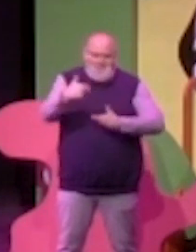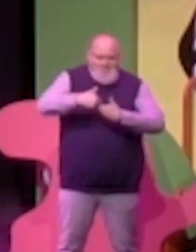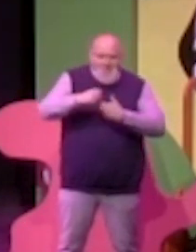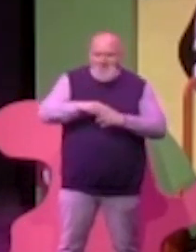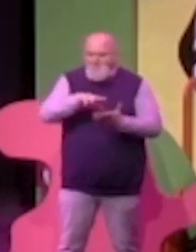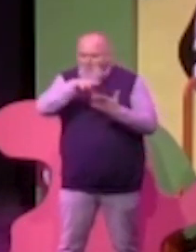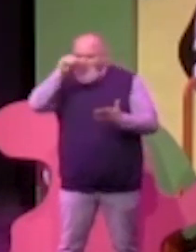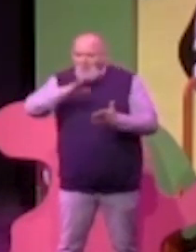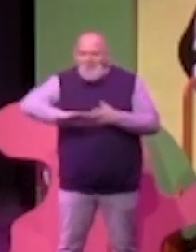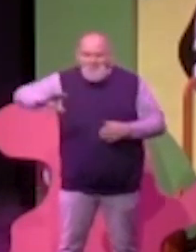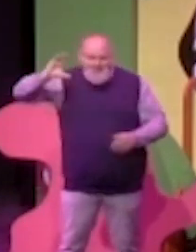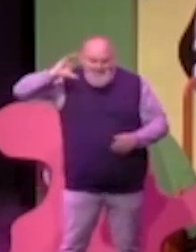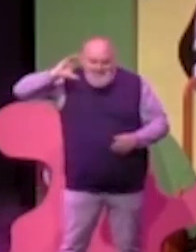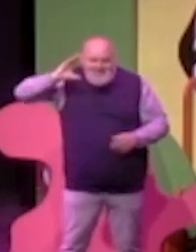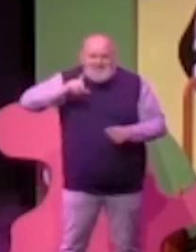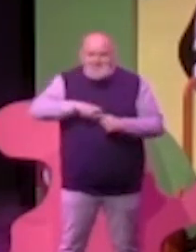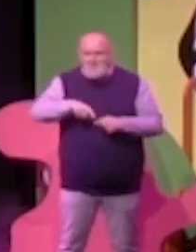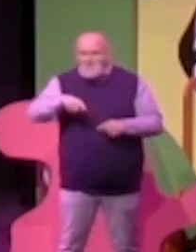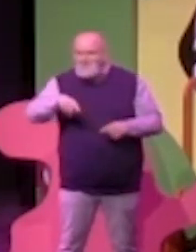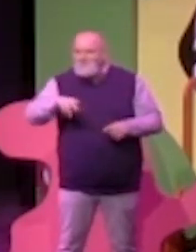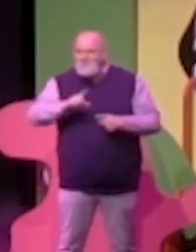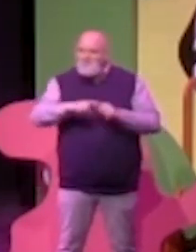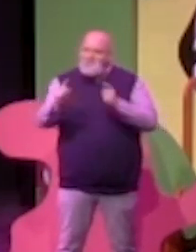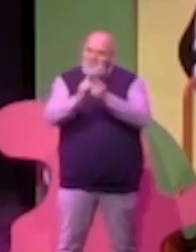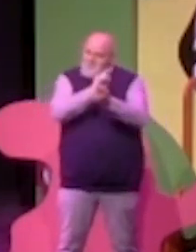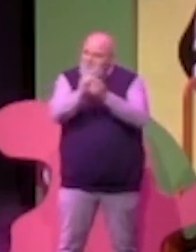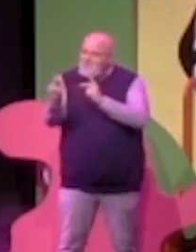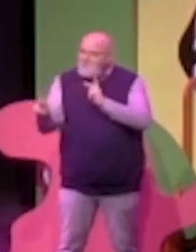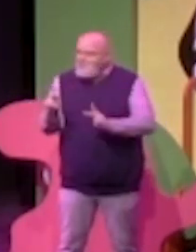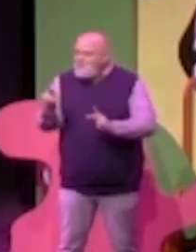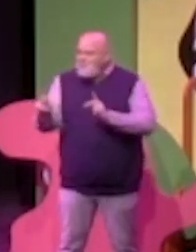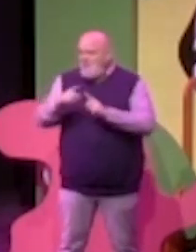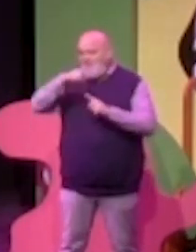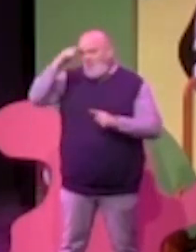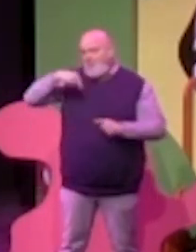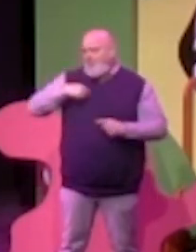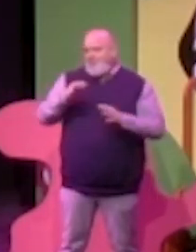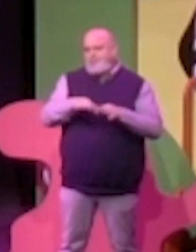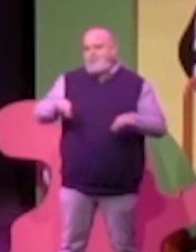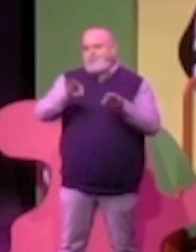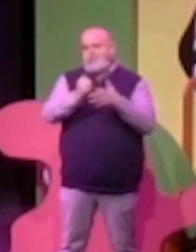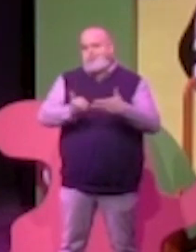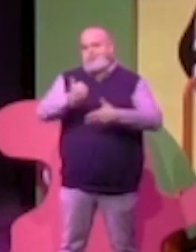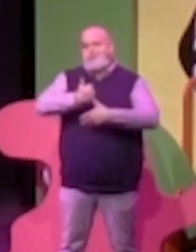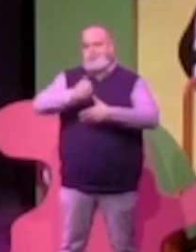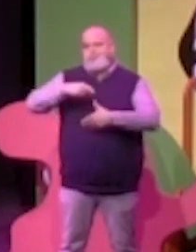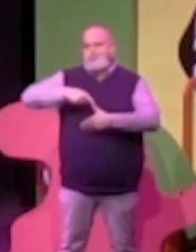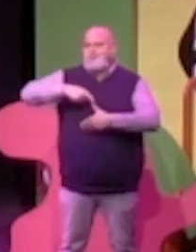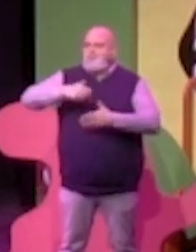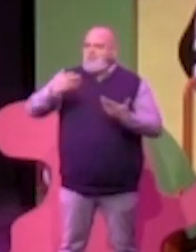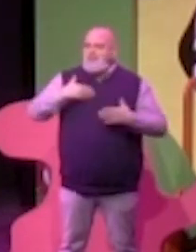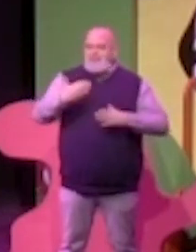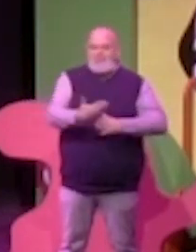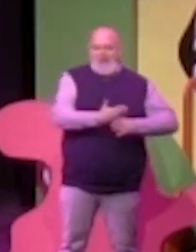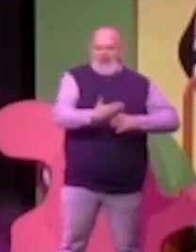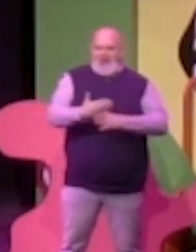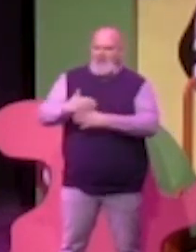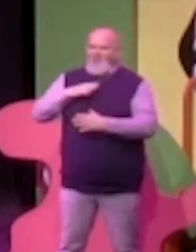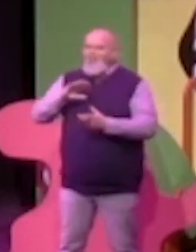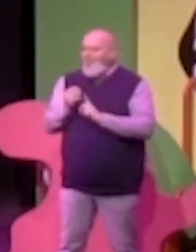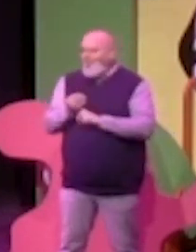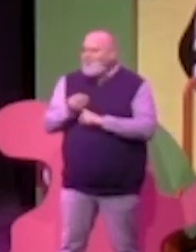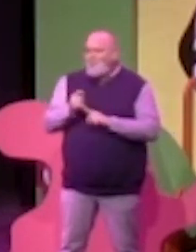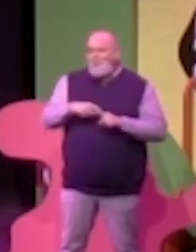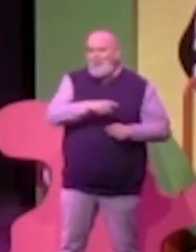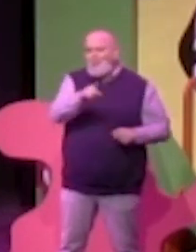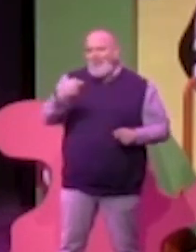come listen, come meet people. And for me, that's what it's all about, you guys. We got to share our culture. And you guys